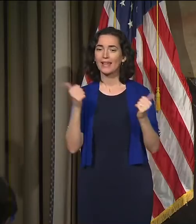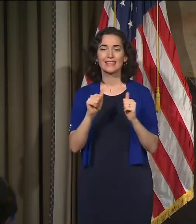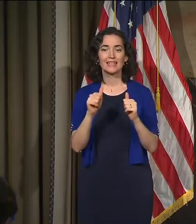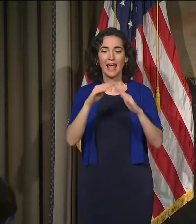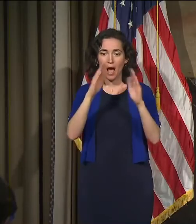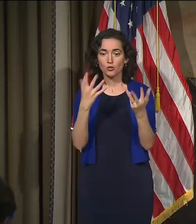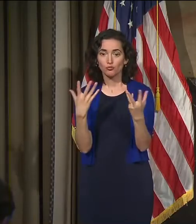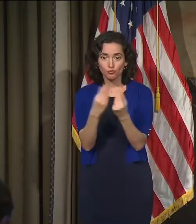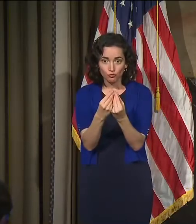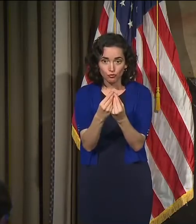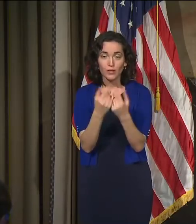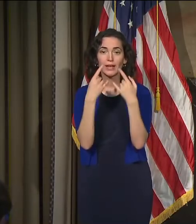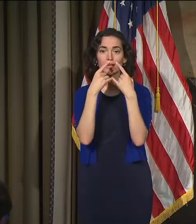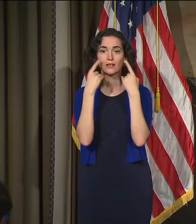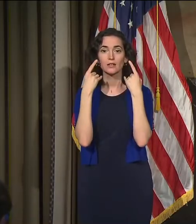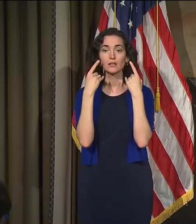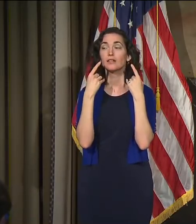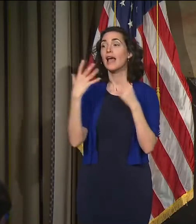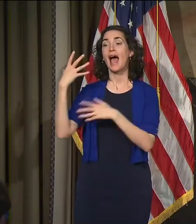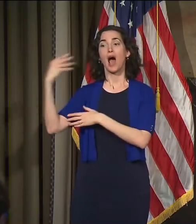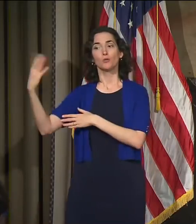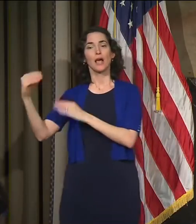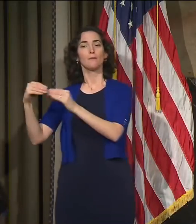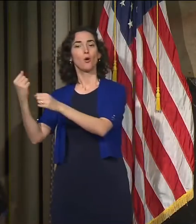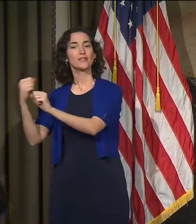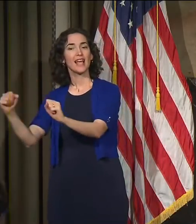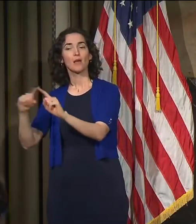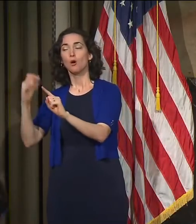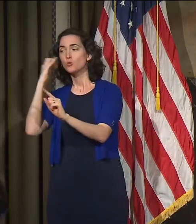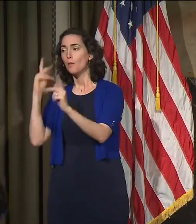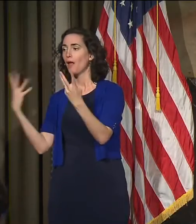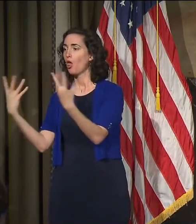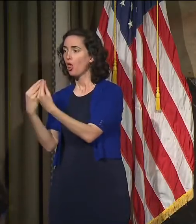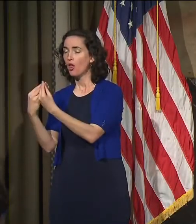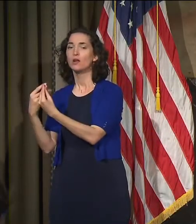And outdoors are always safer than indoors.